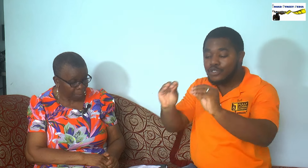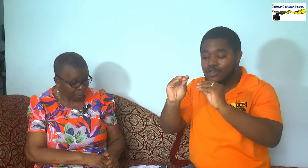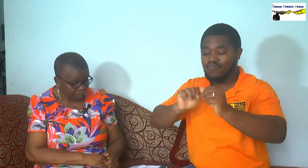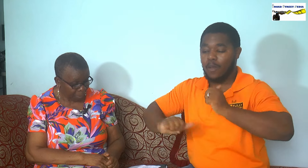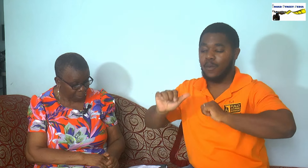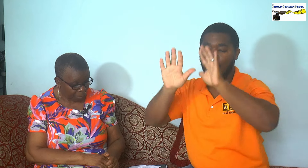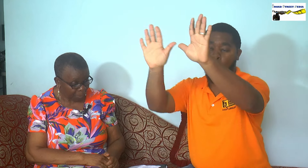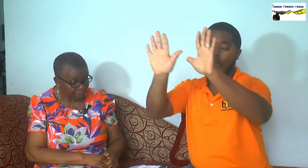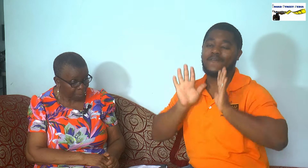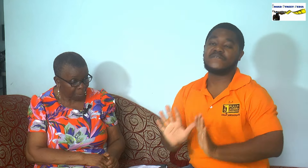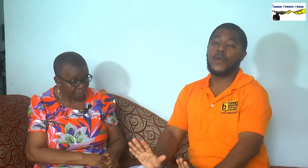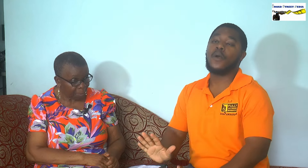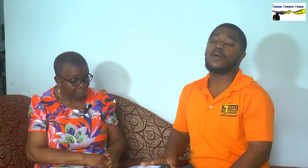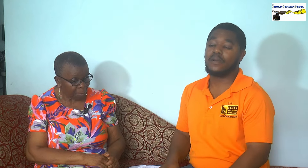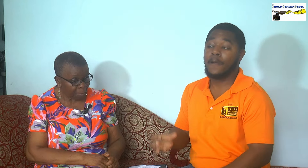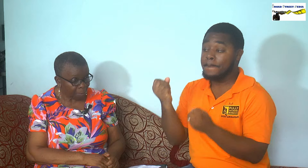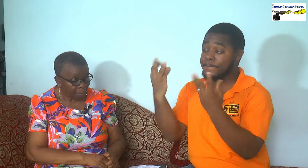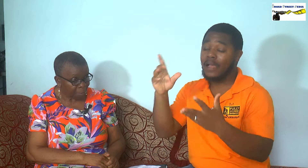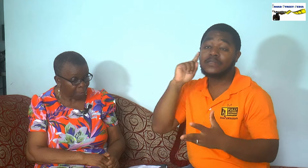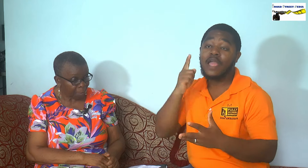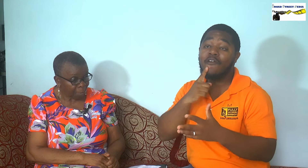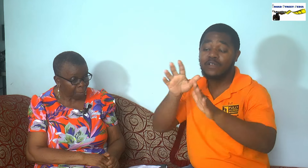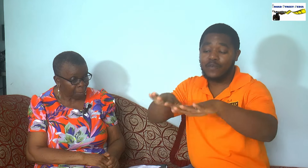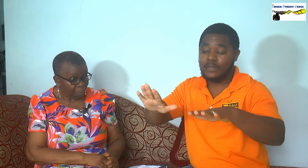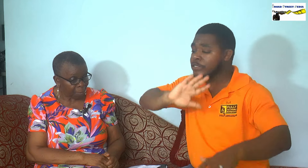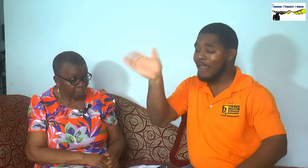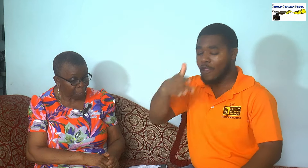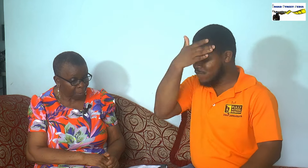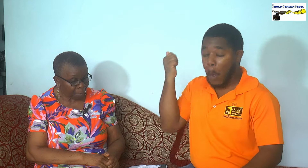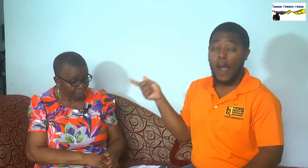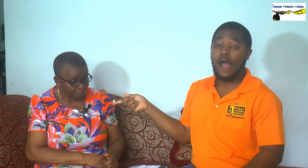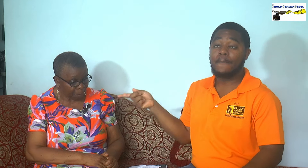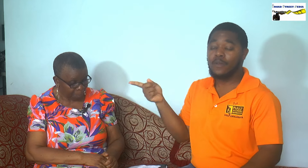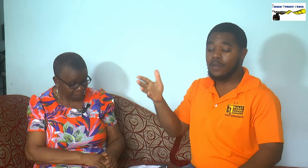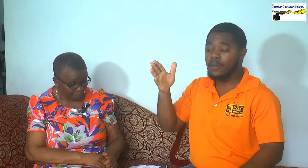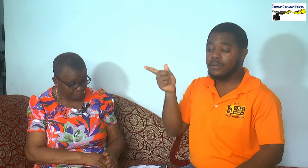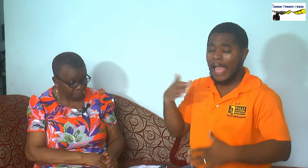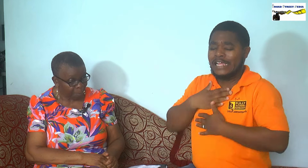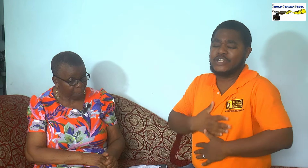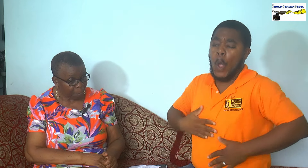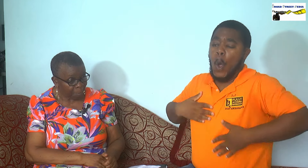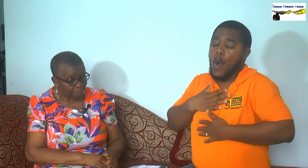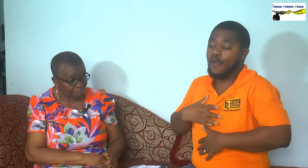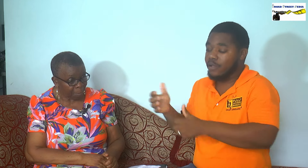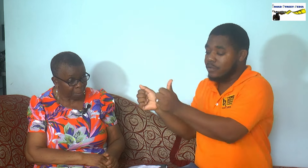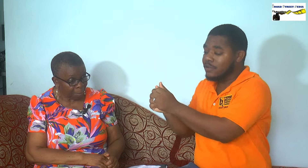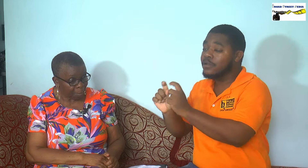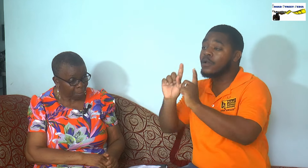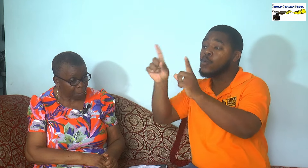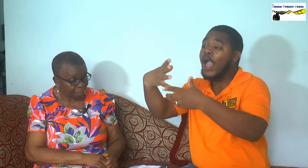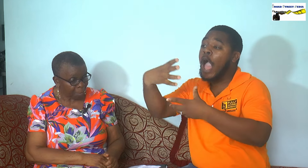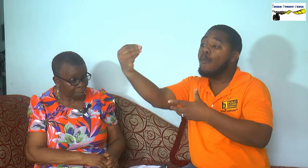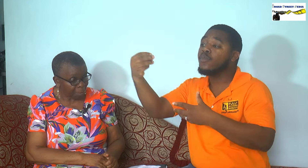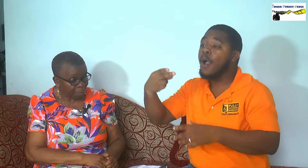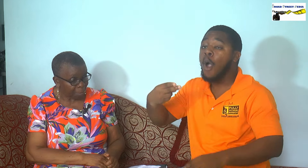a slideshow of the history. It would be wonderful. Many deaf children have never forgotten Mrs. Moore, and they really enjoyed